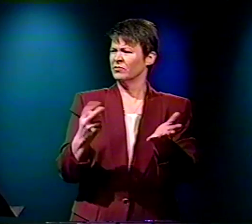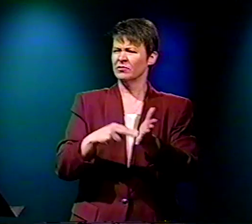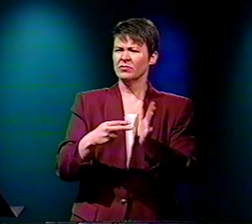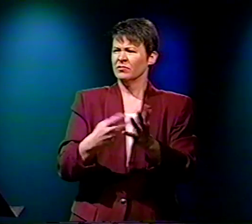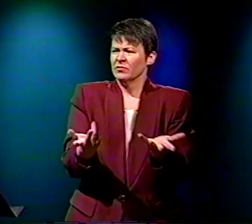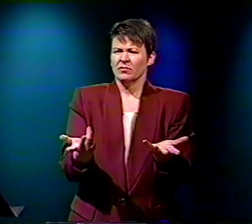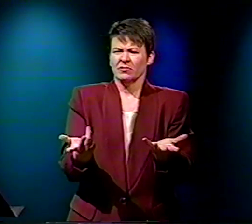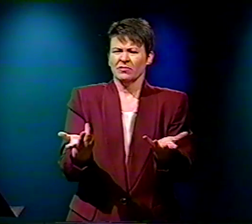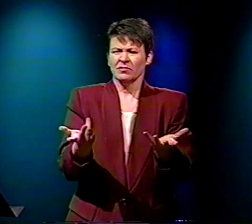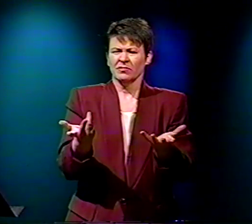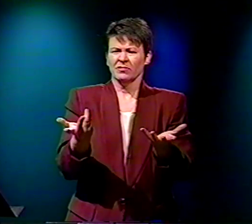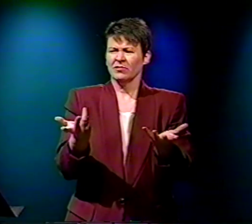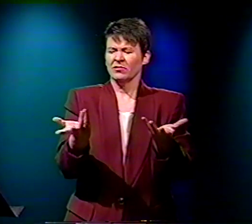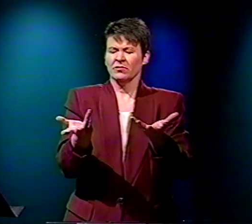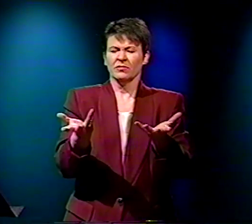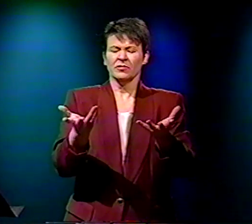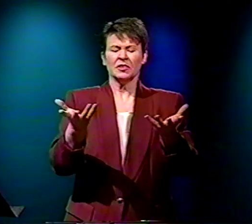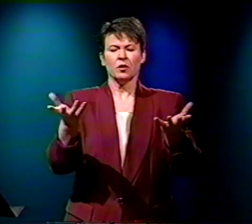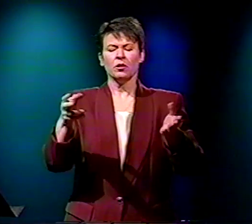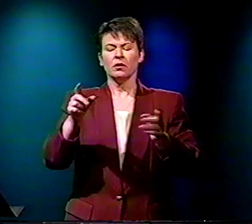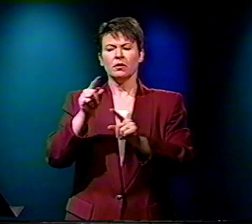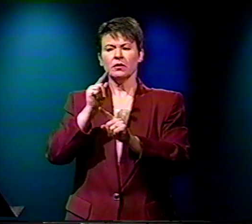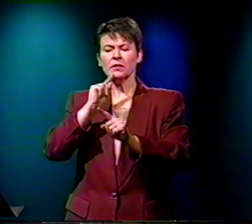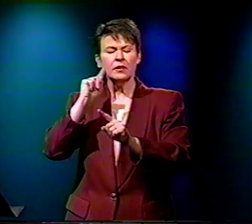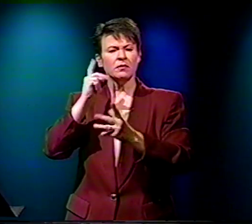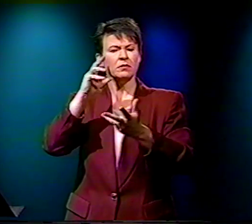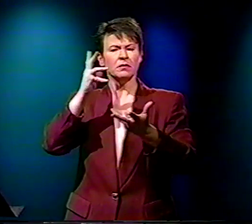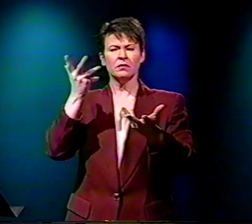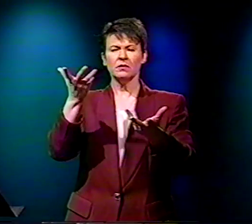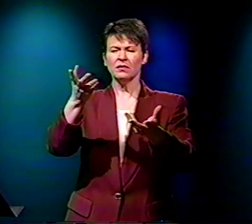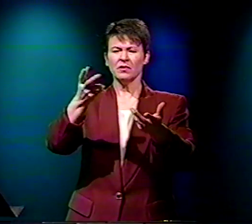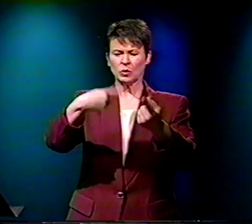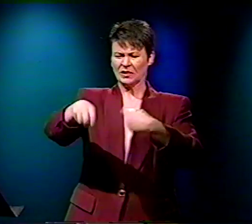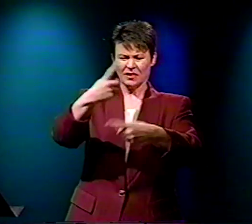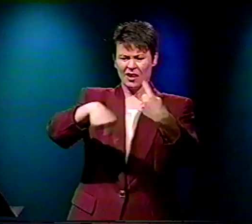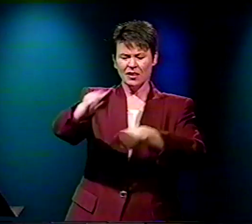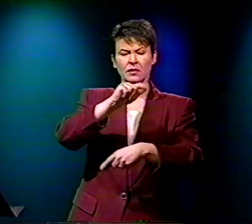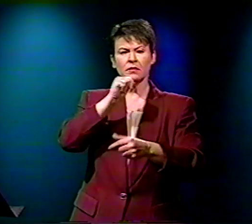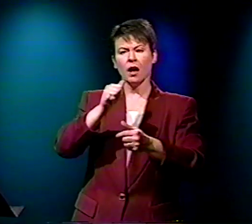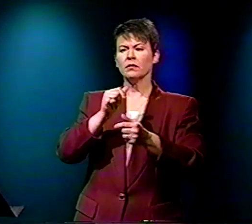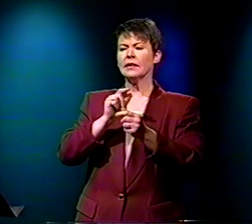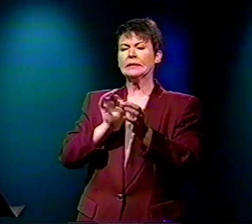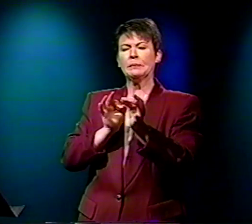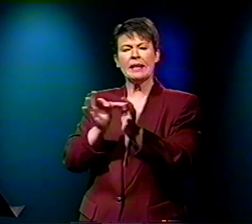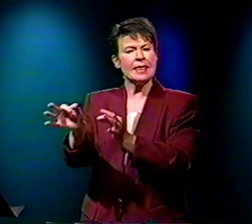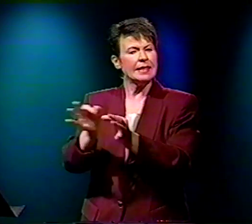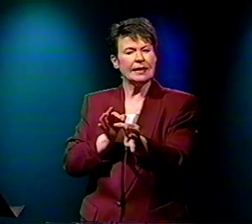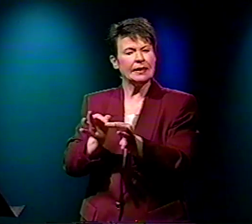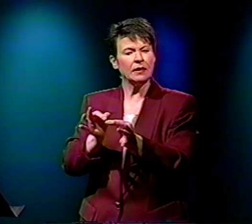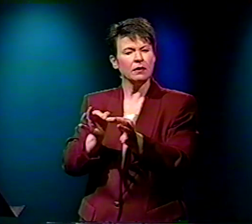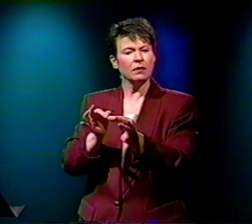Neutral? What, neutral? It doesn't fit. The sign itself